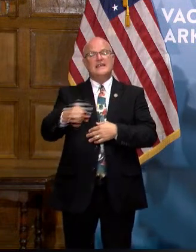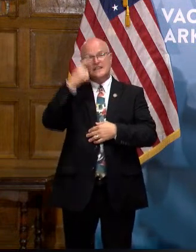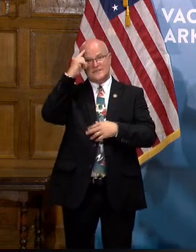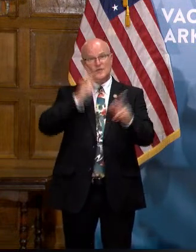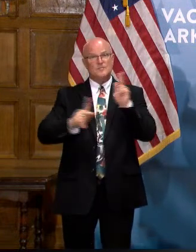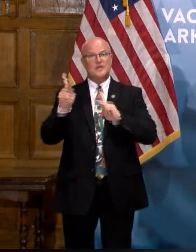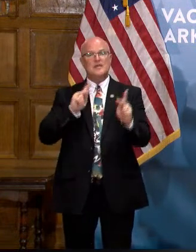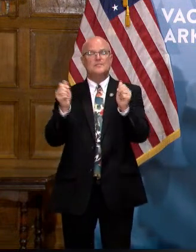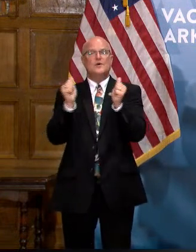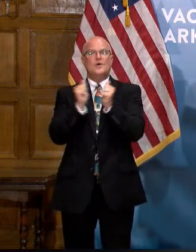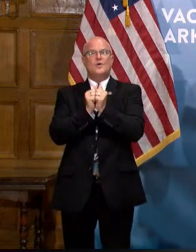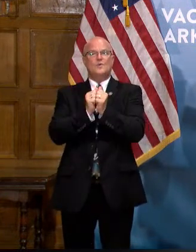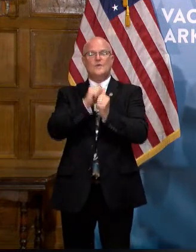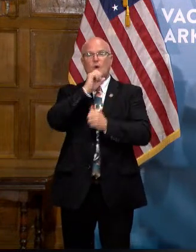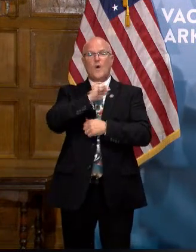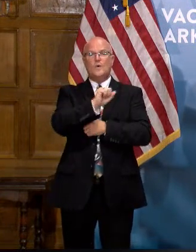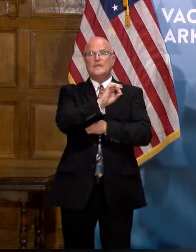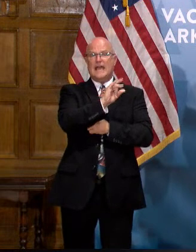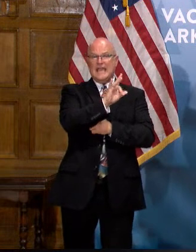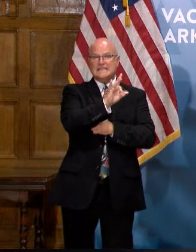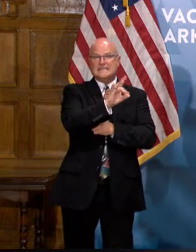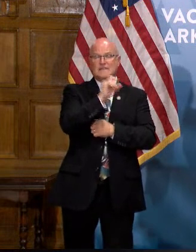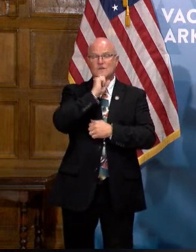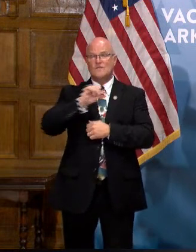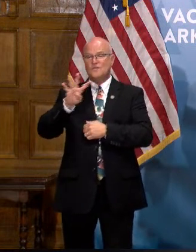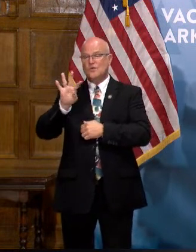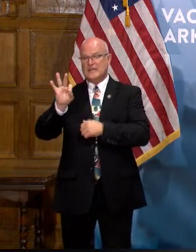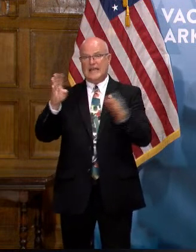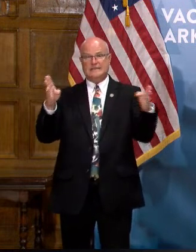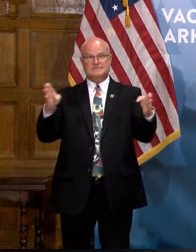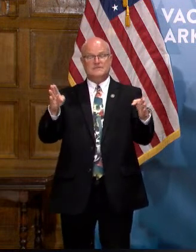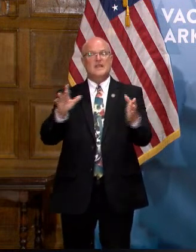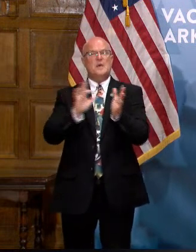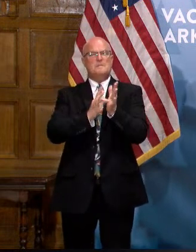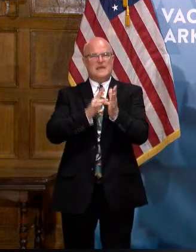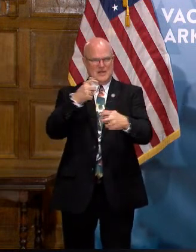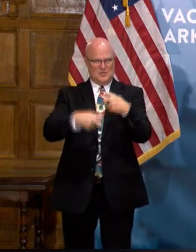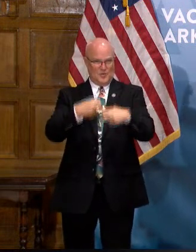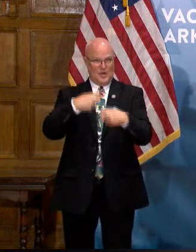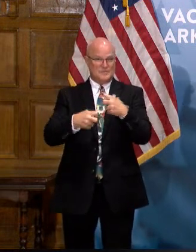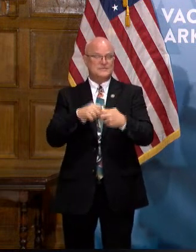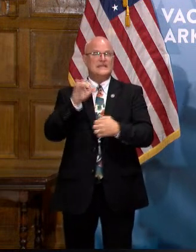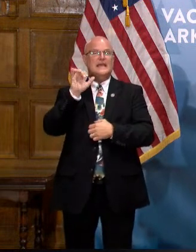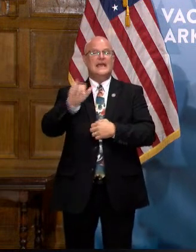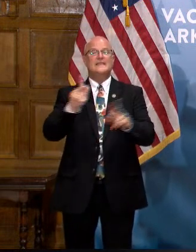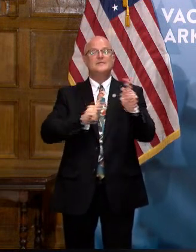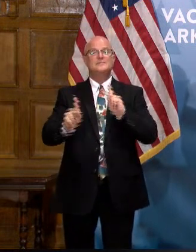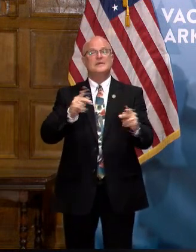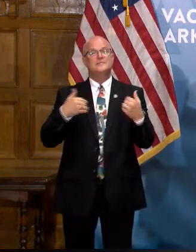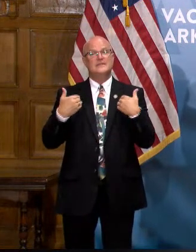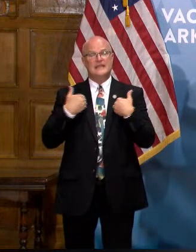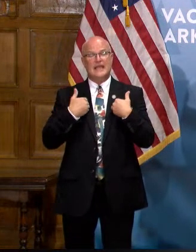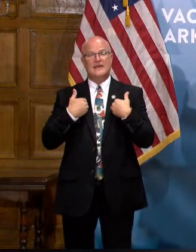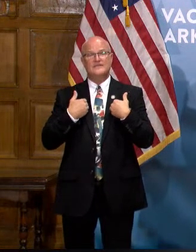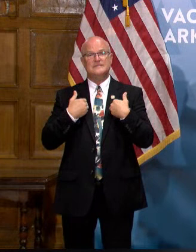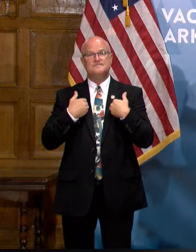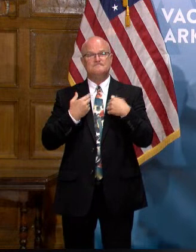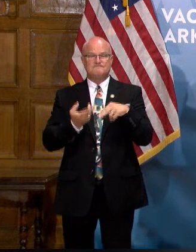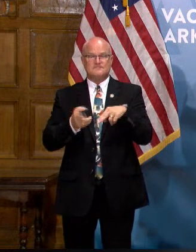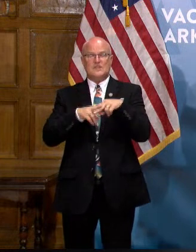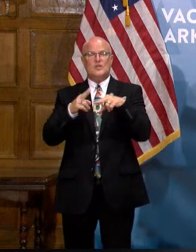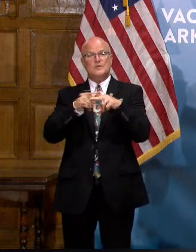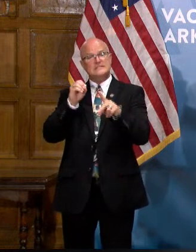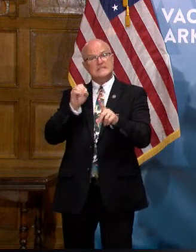to those with 18 to 49 with underlying medical conditions, and those that have